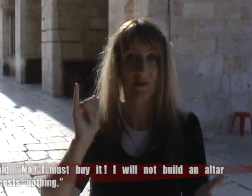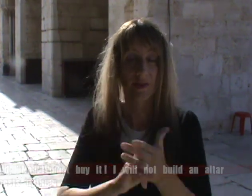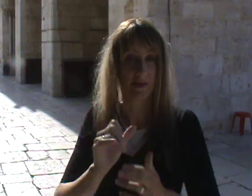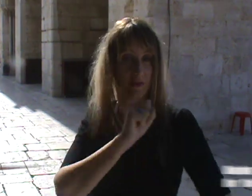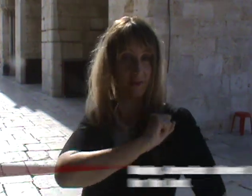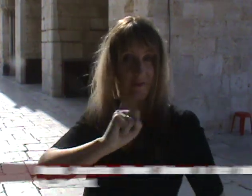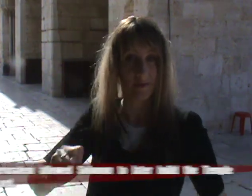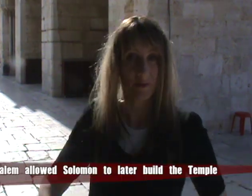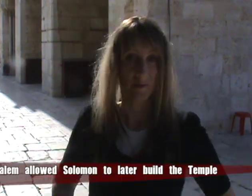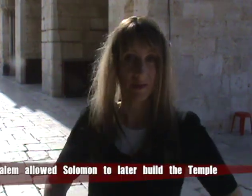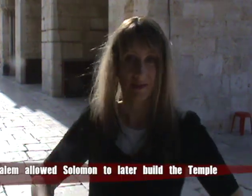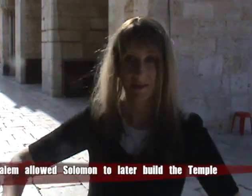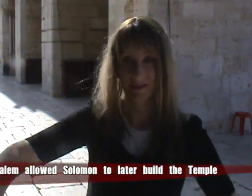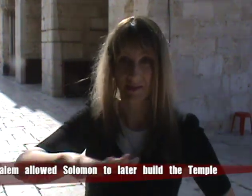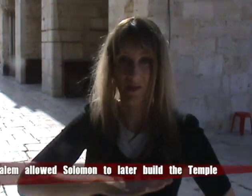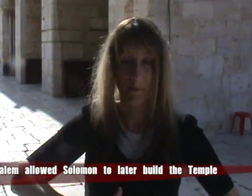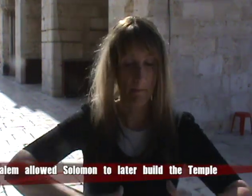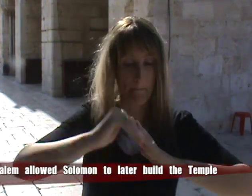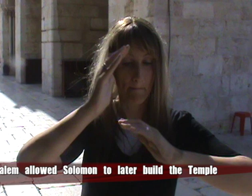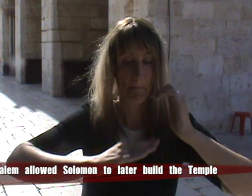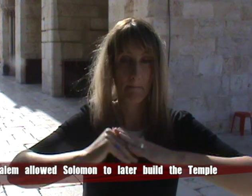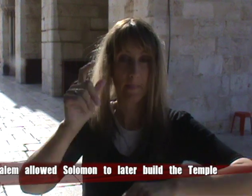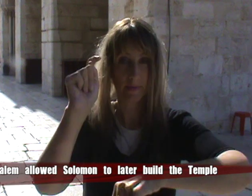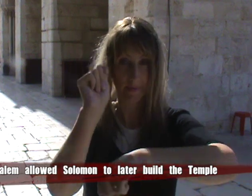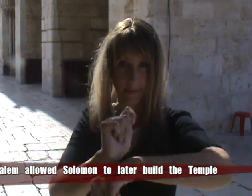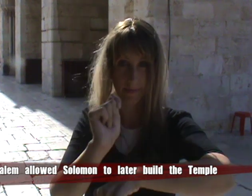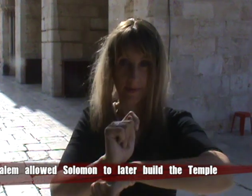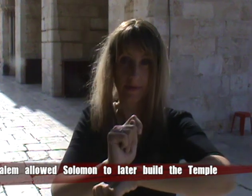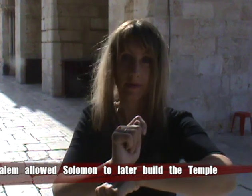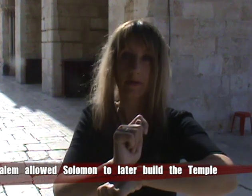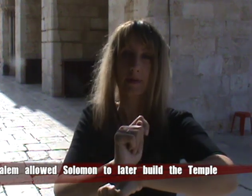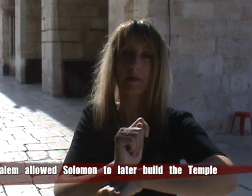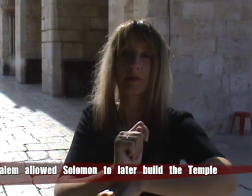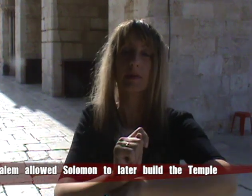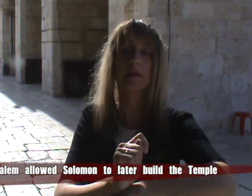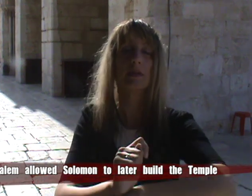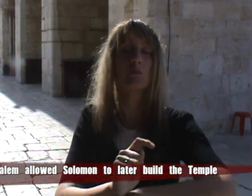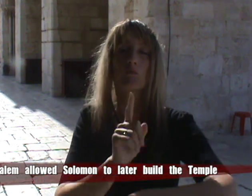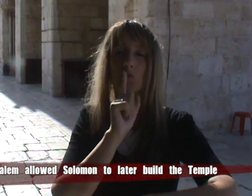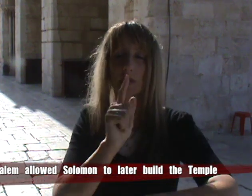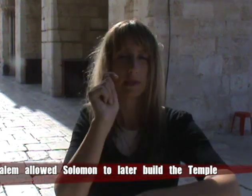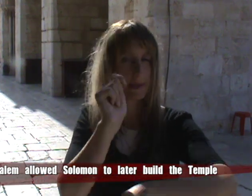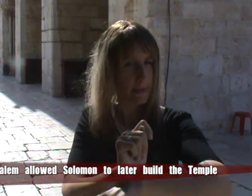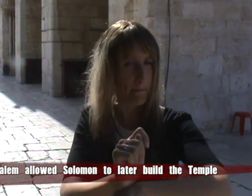me nothing." Buying Jerusalem allowed Solomon to build the temple later.